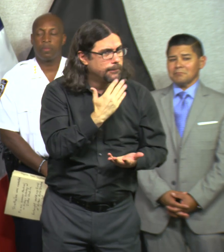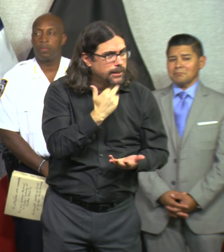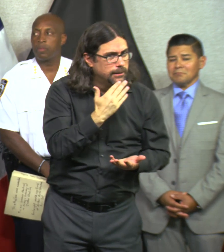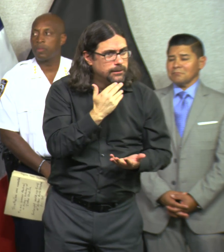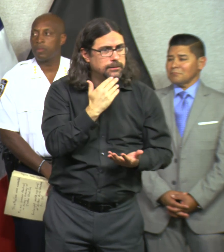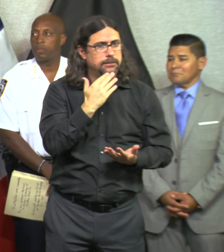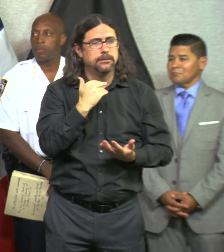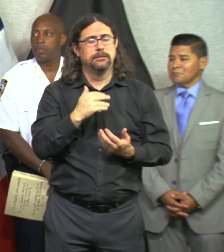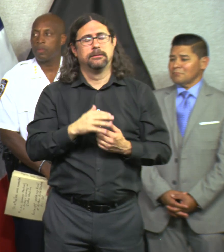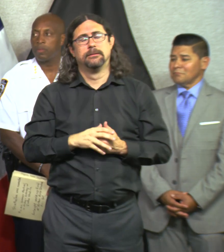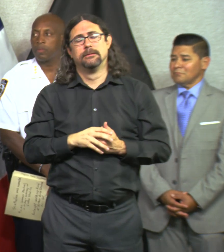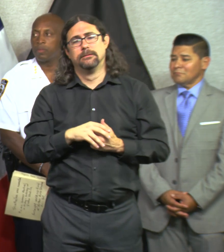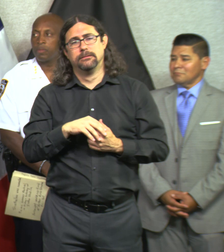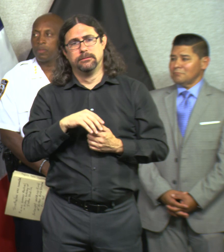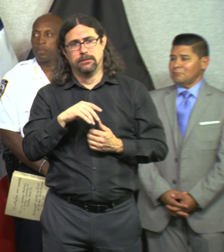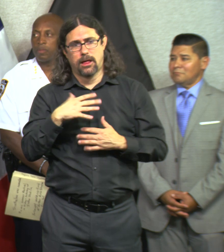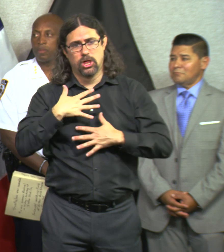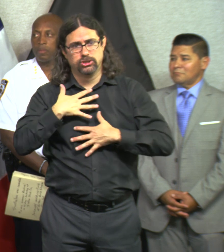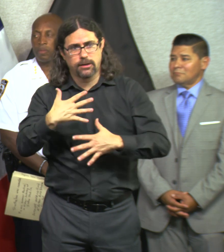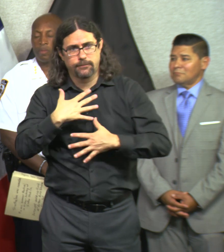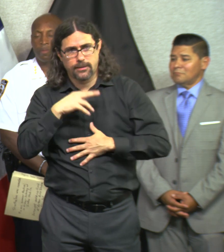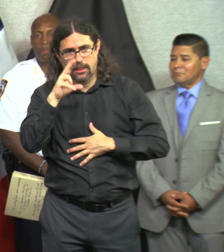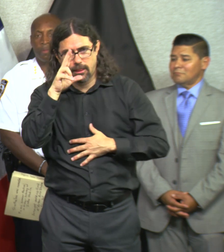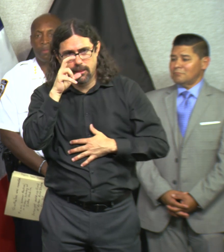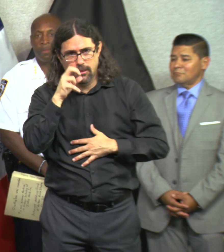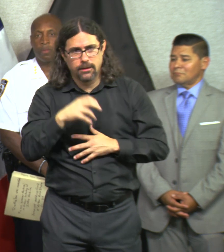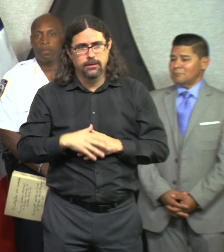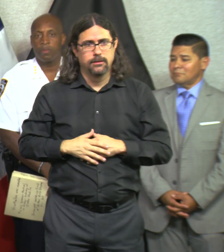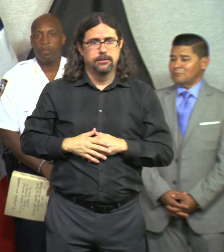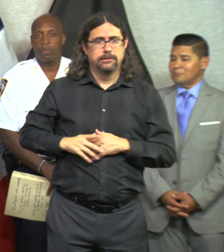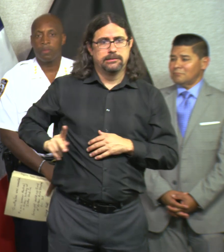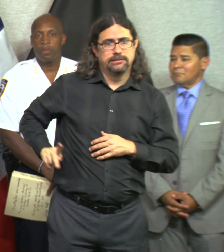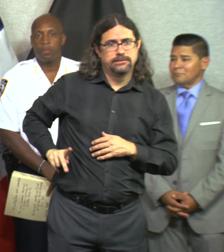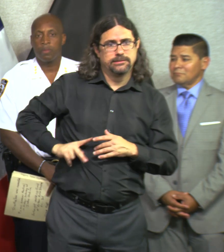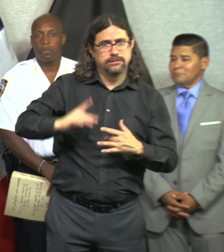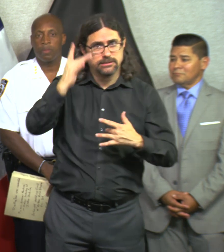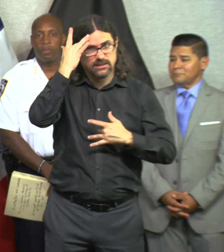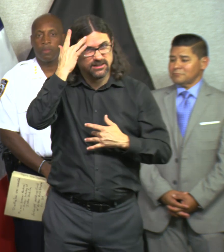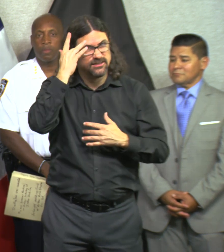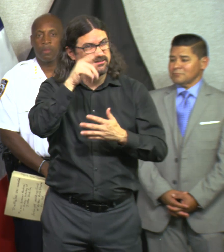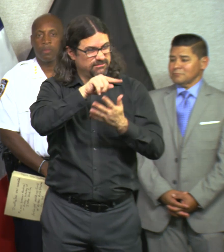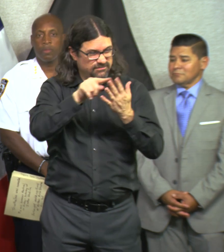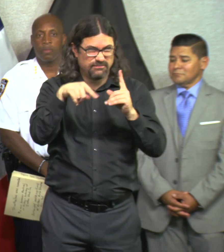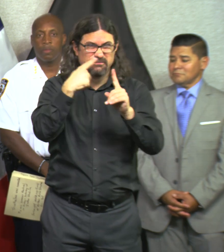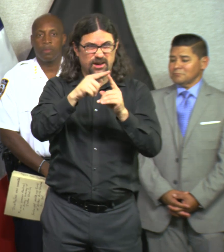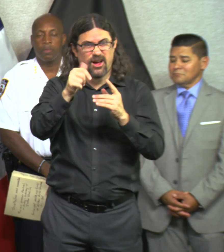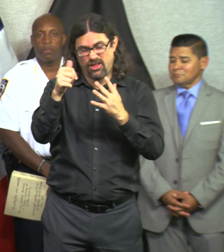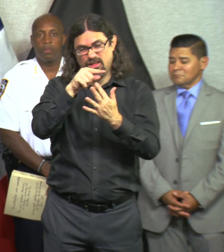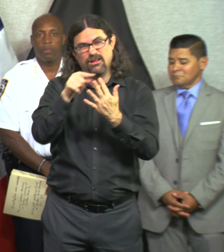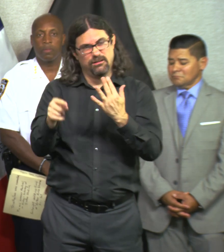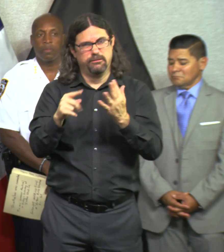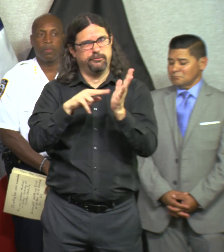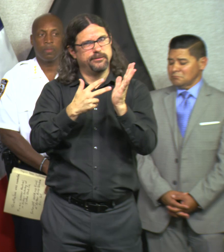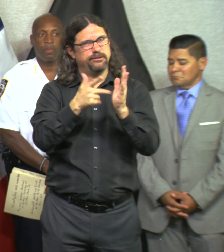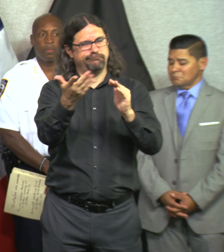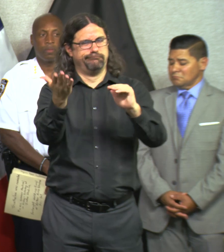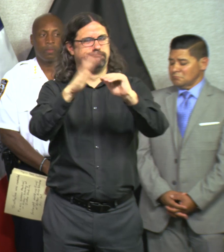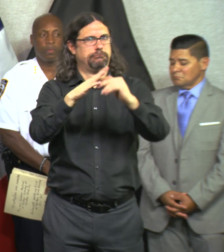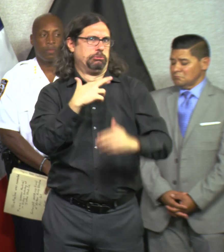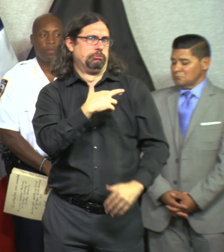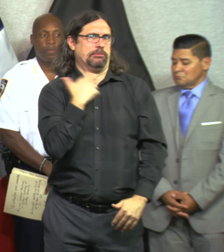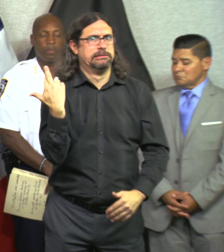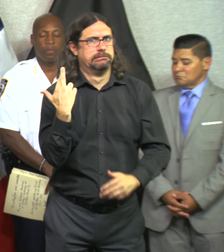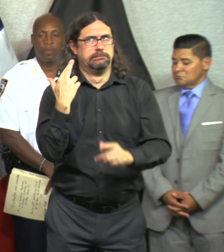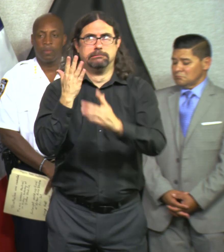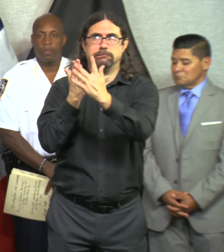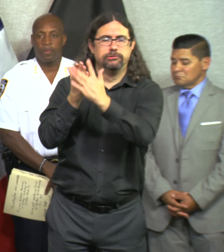you at additional risk for adverse consequences from the heat. Additionally, I want to remind